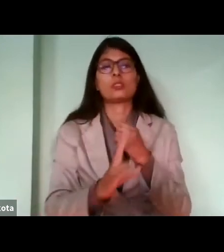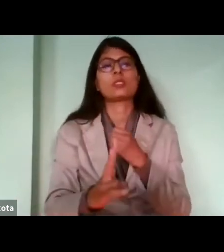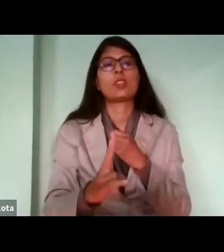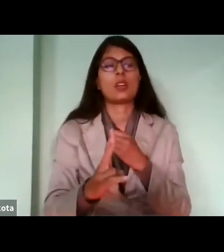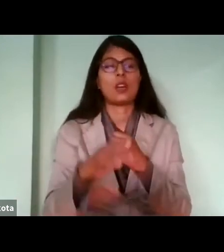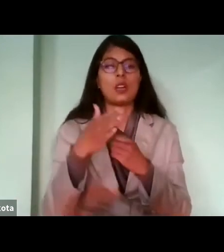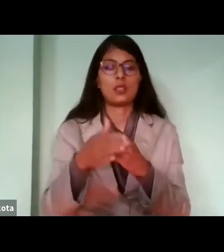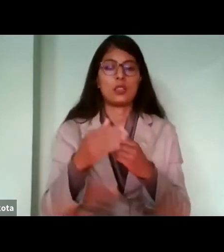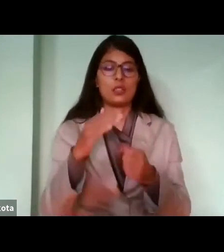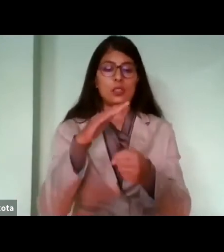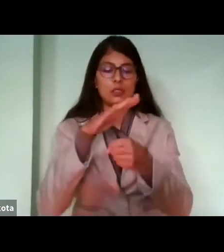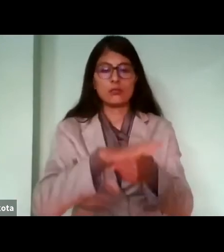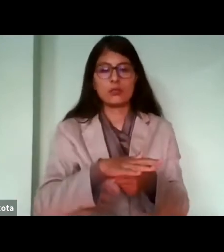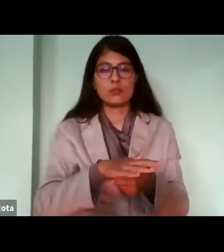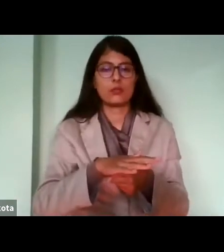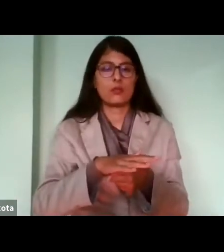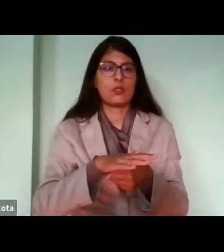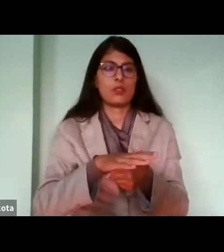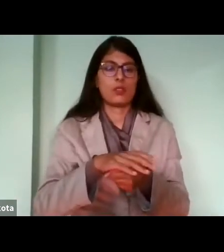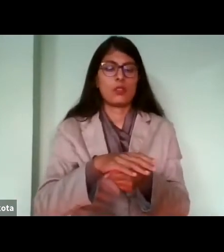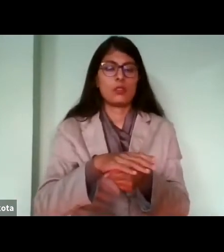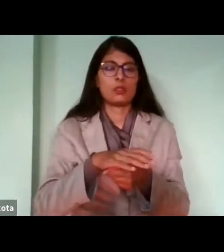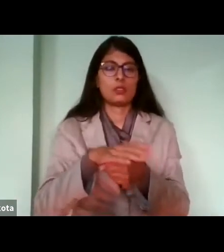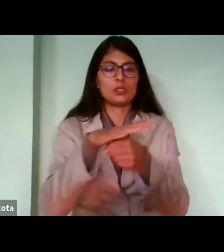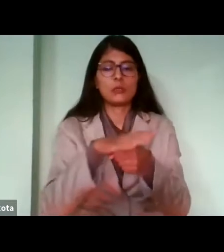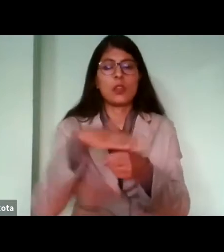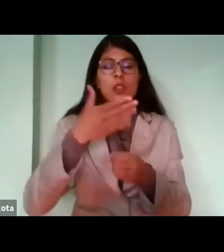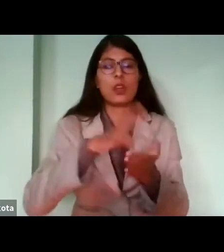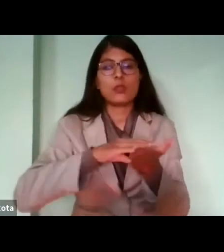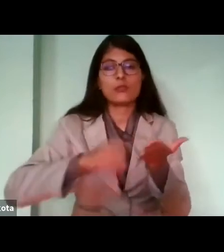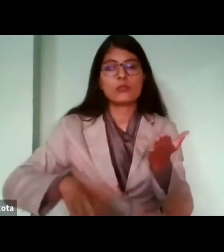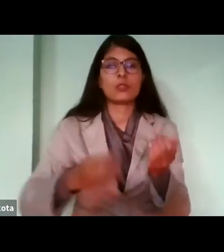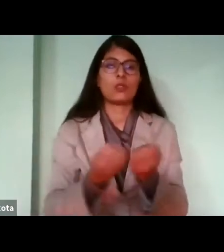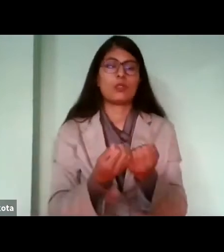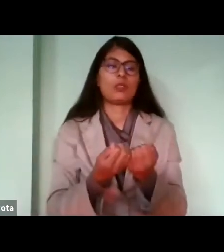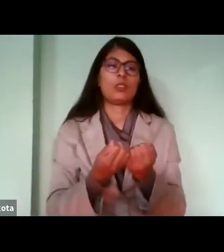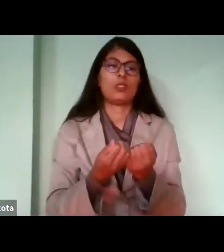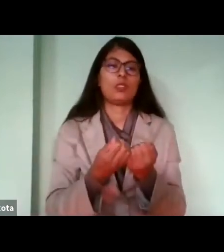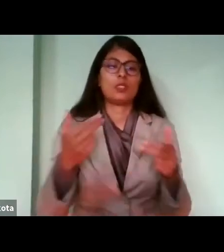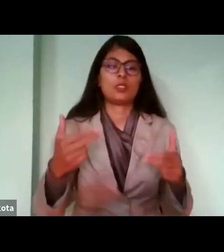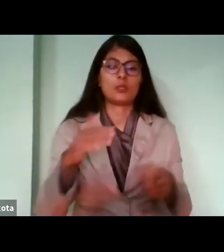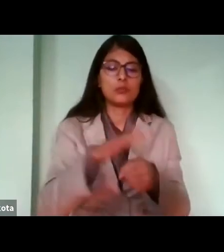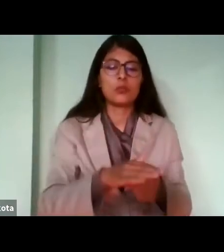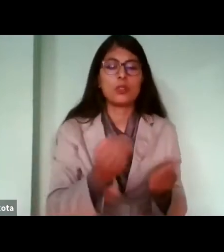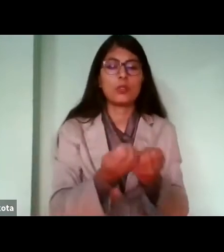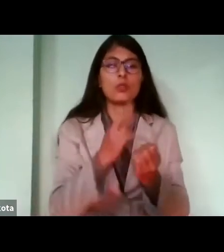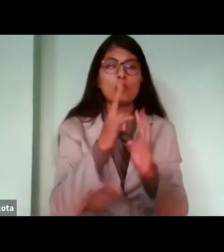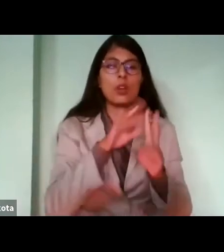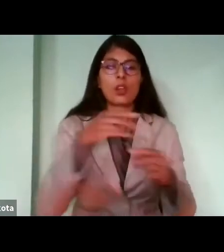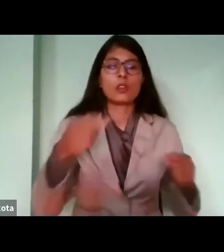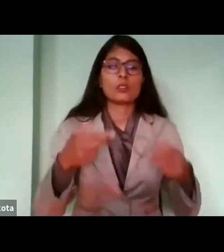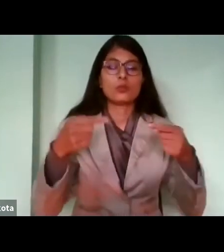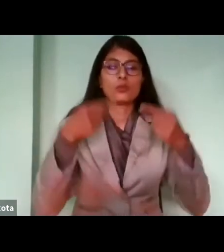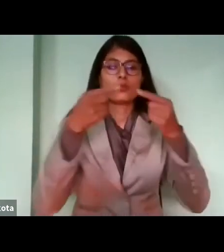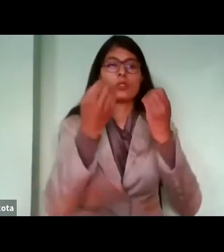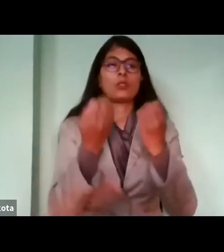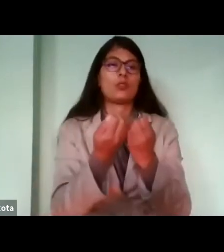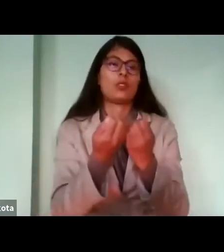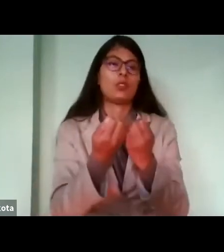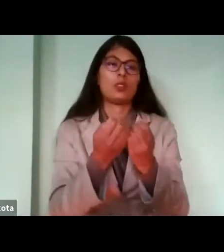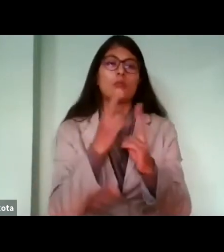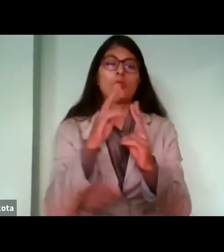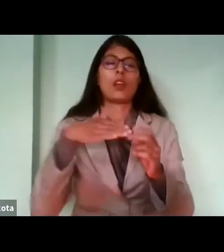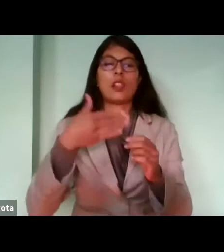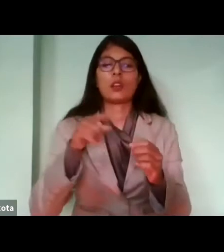to challenge discrimination, to address discrimination, has actually chosen to discriminate against a substantial